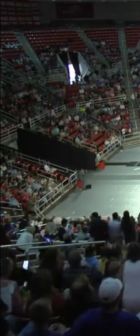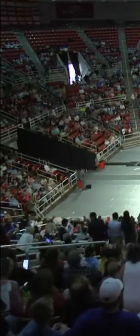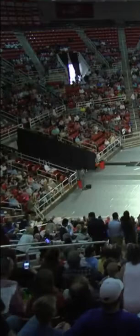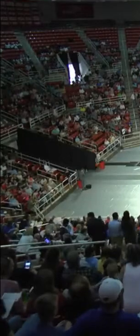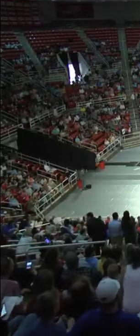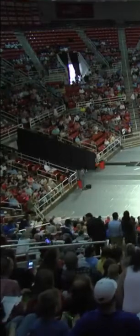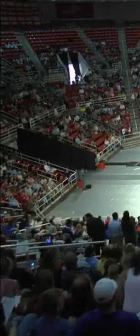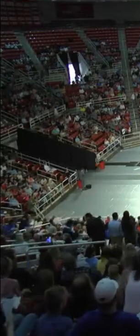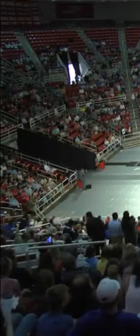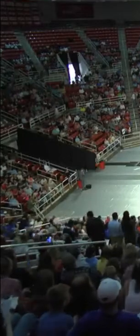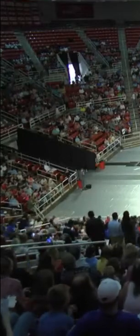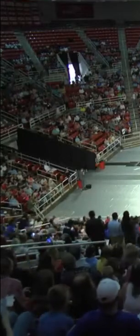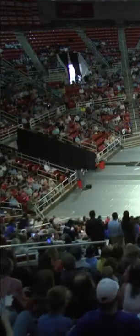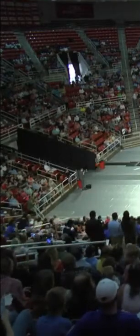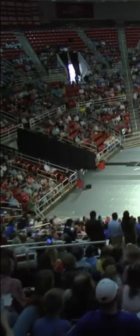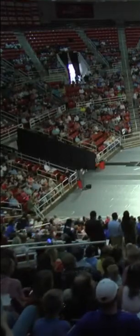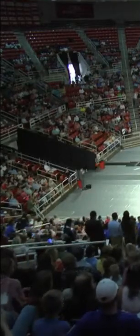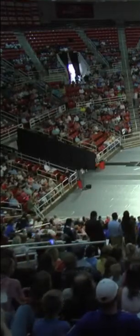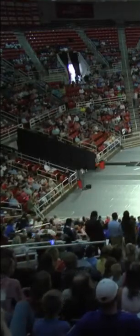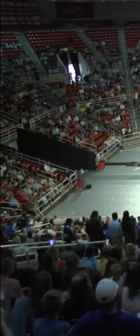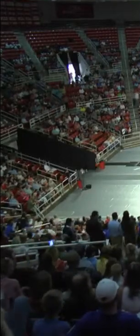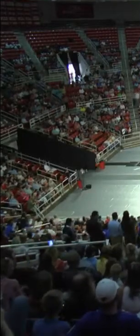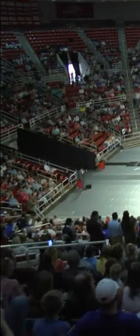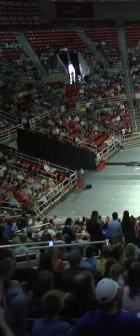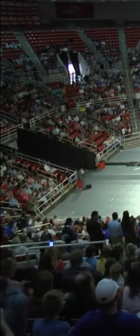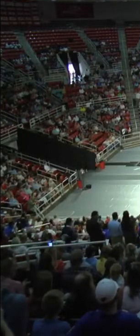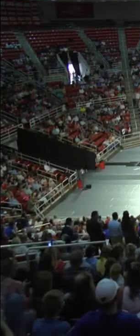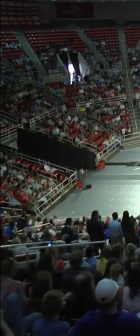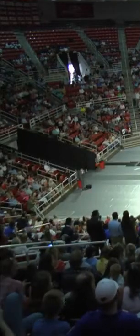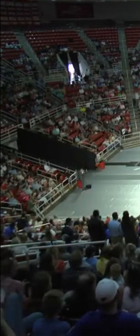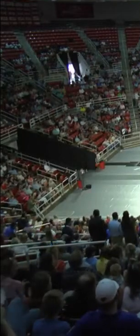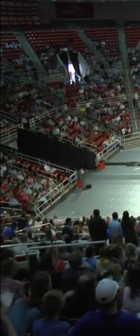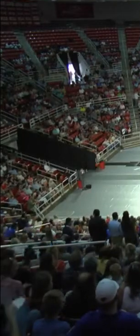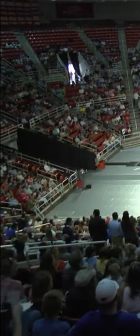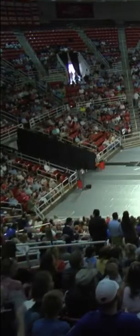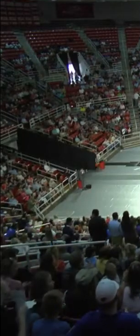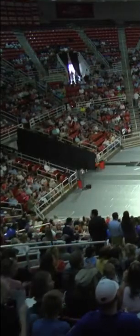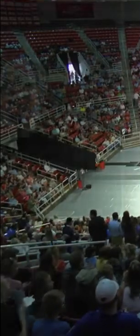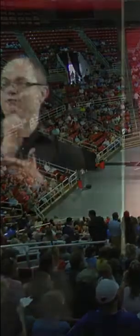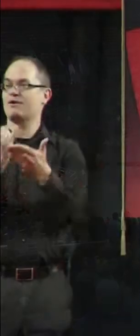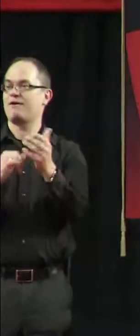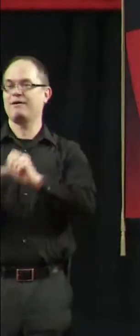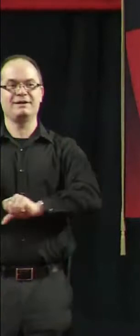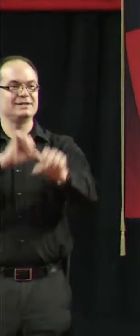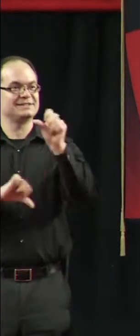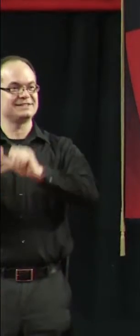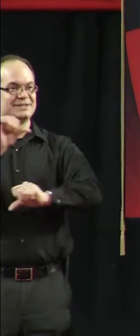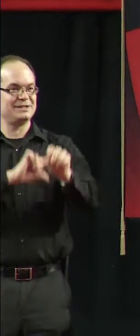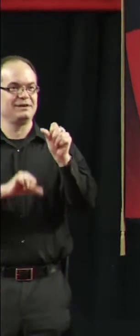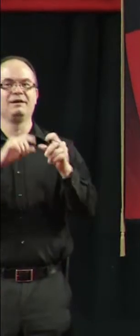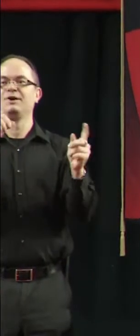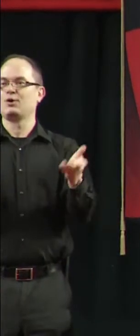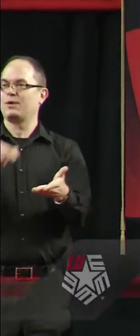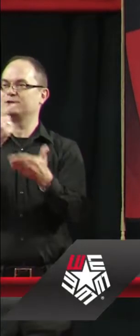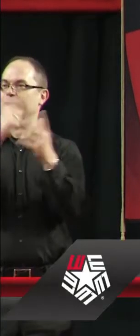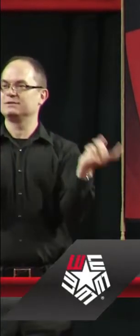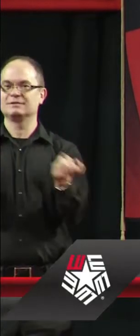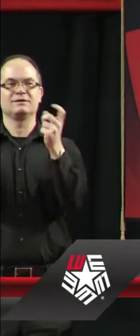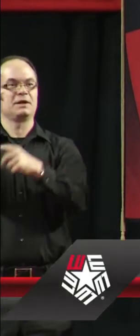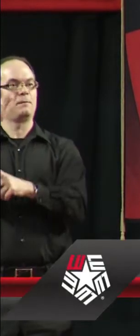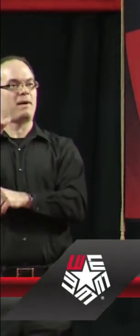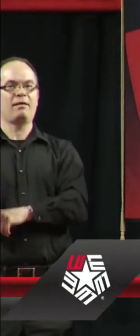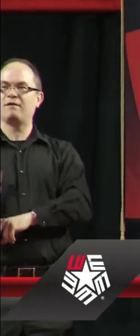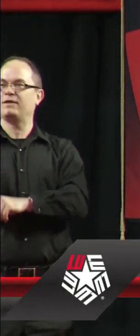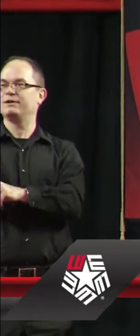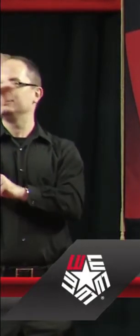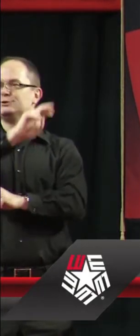Good evening and welcome to the Lamar University College of Arts and Science Commencement Ceremony, May